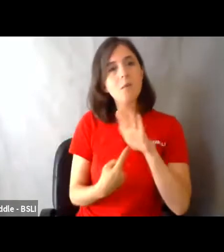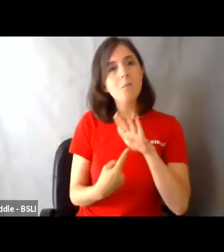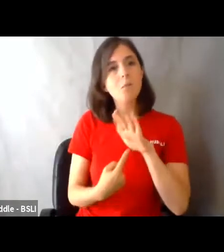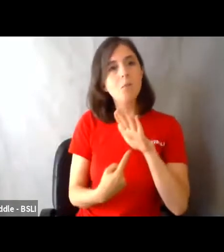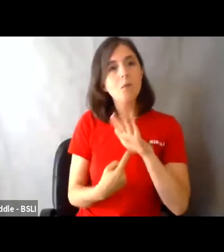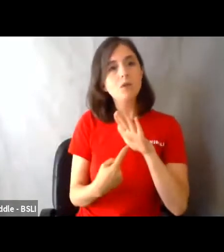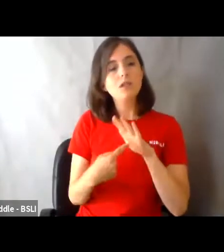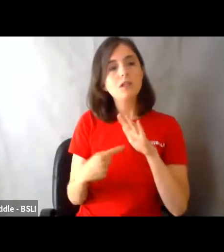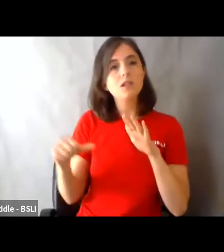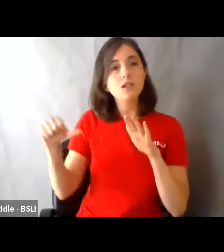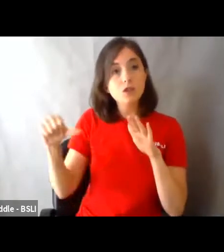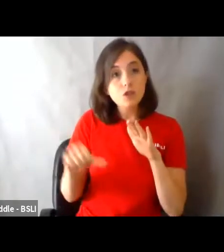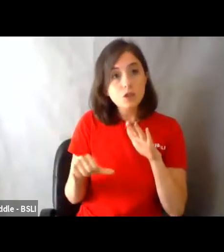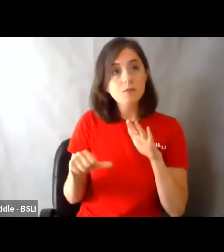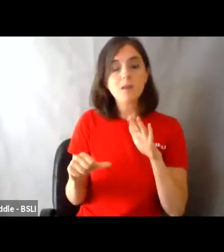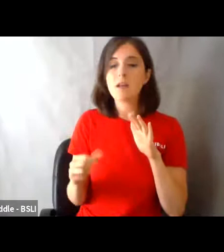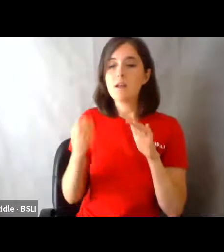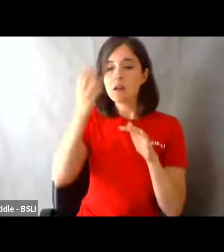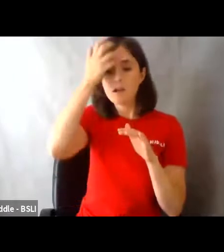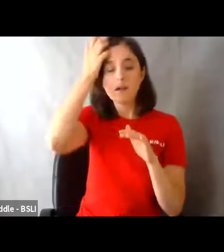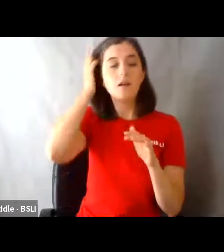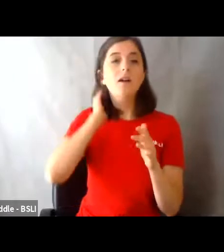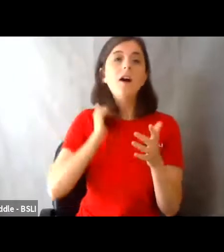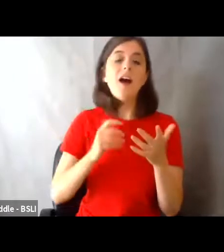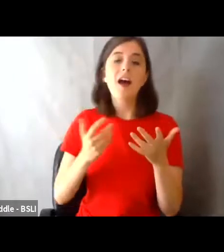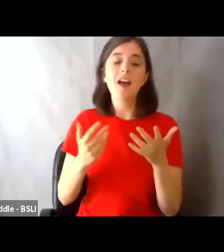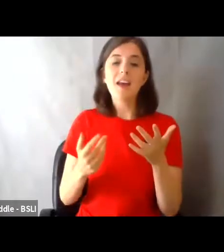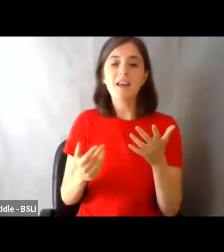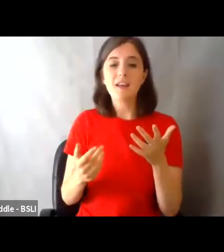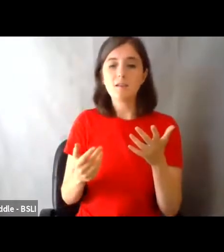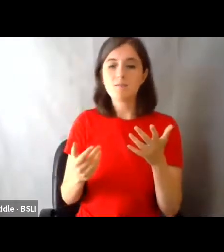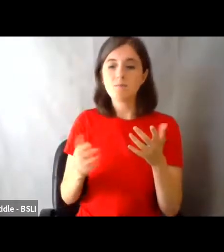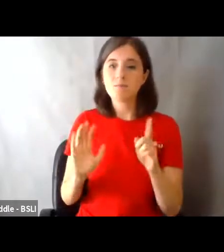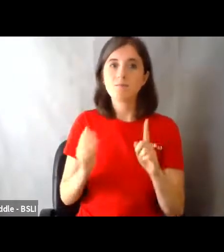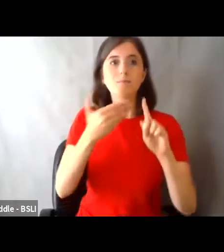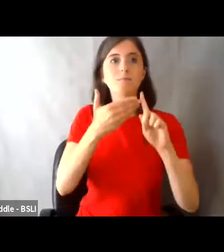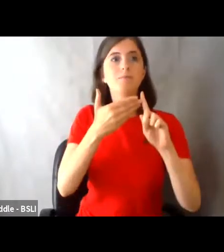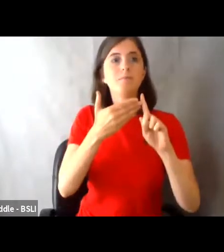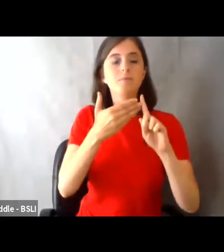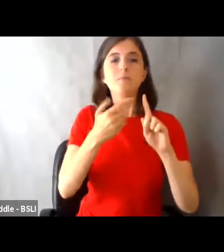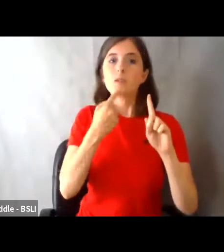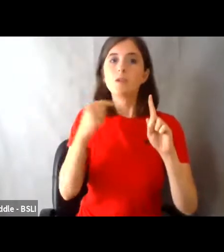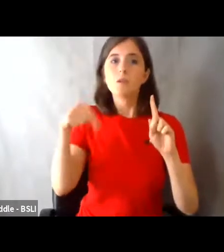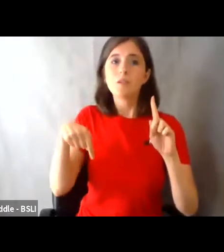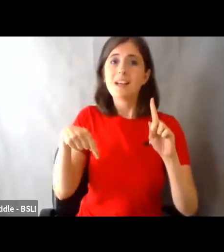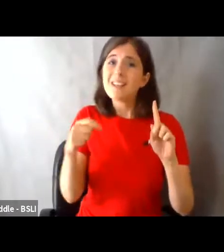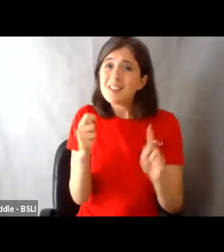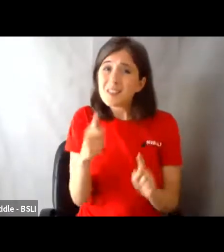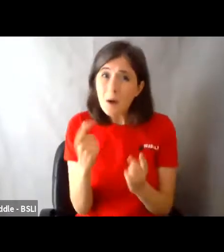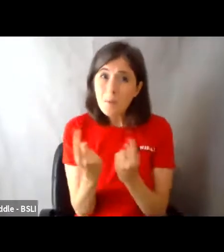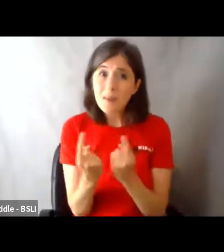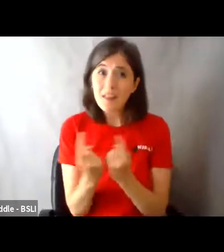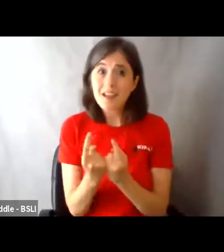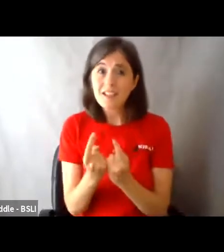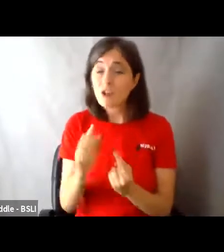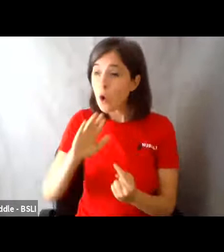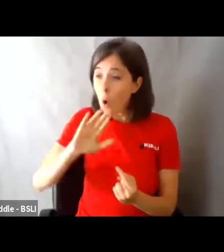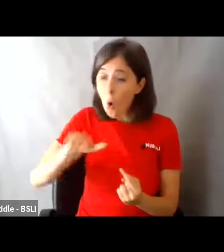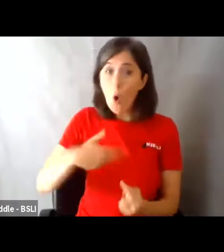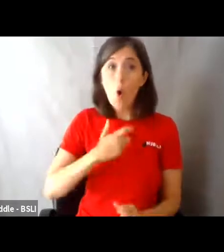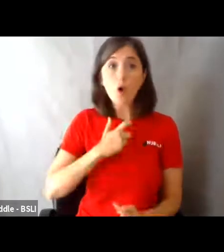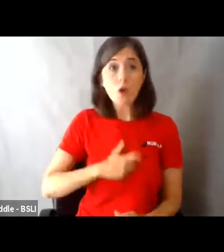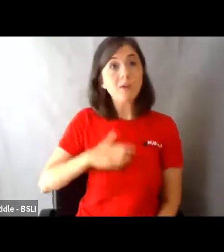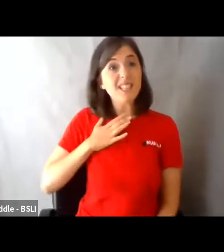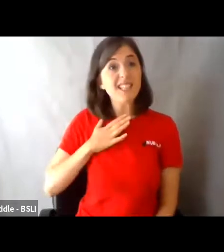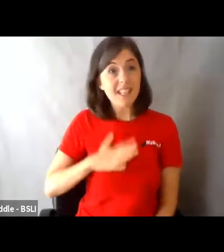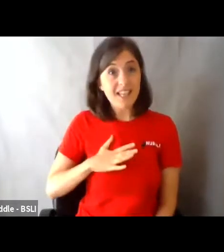be a really important cause of struggle for the left to say that actually there are certain things that all human beings need to survive and these